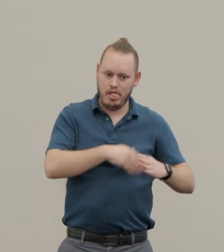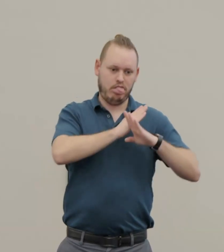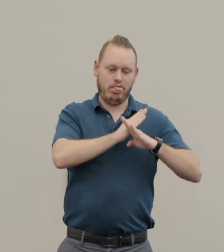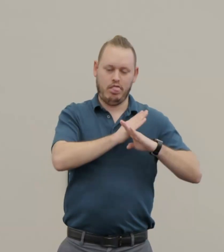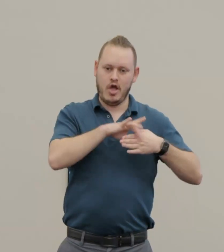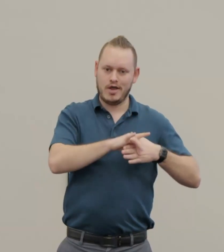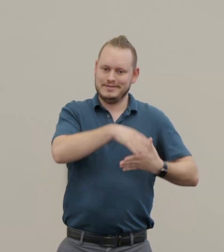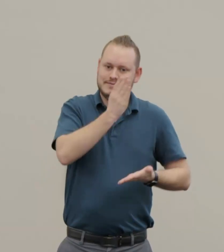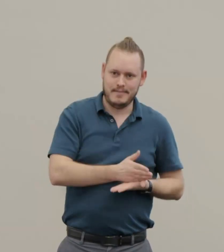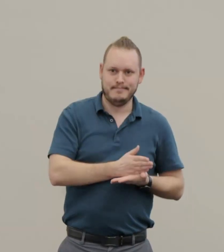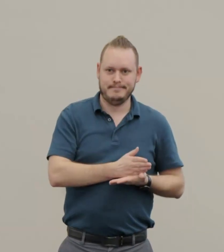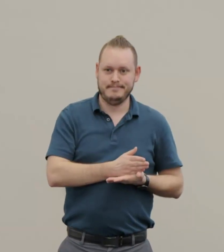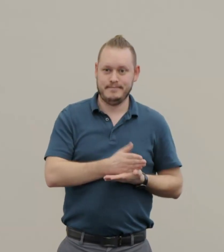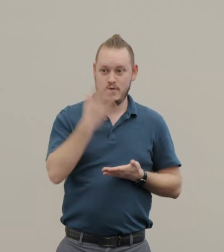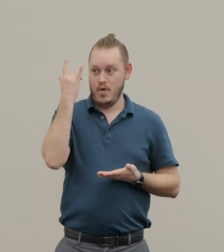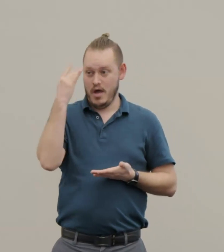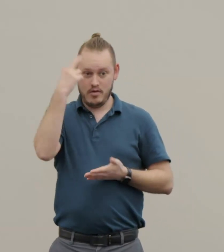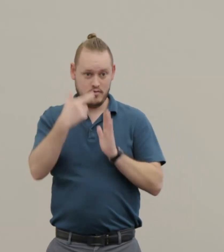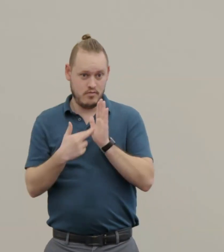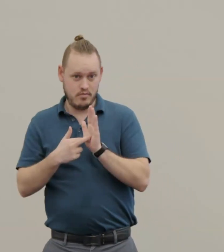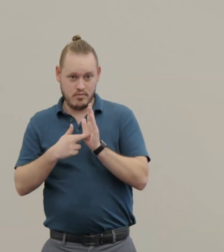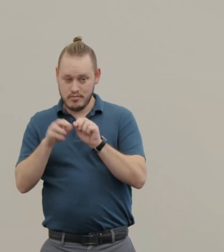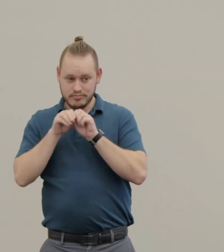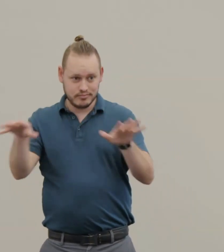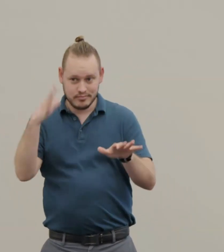came into play is to